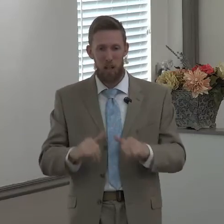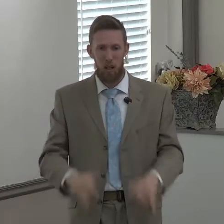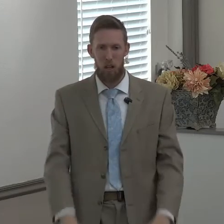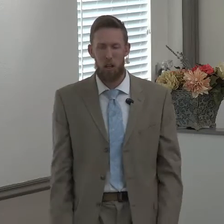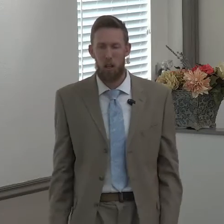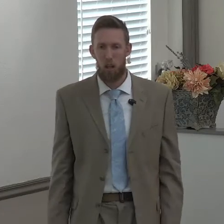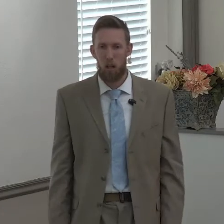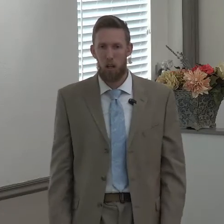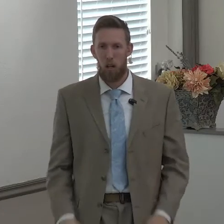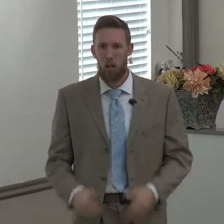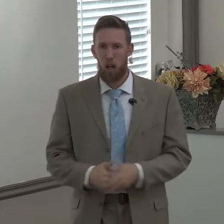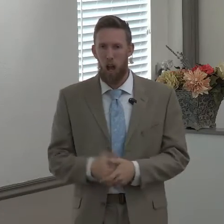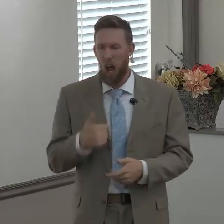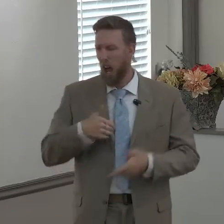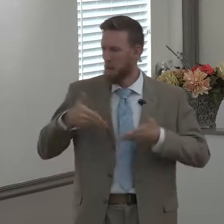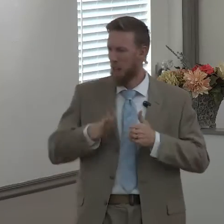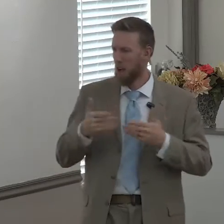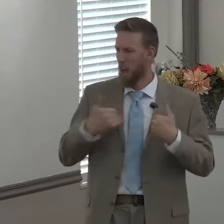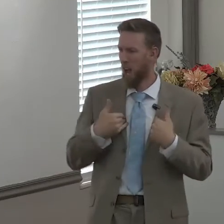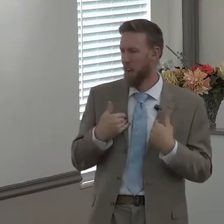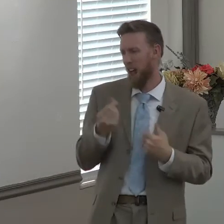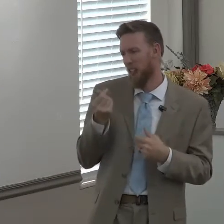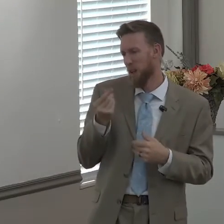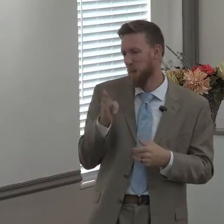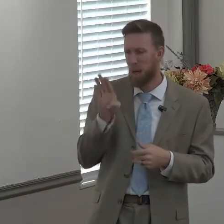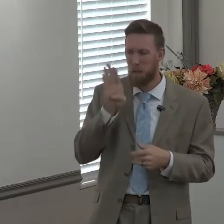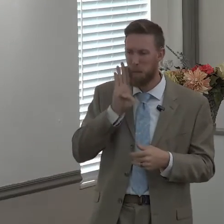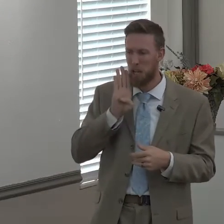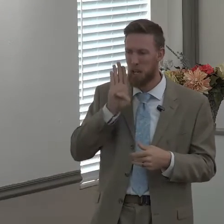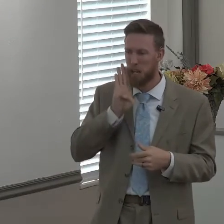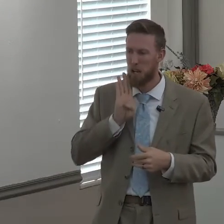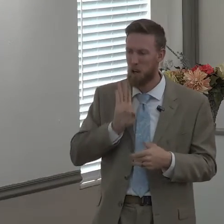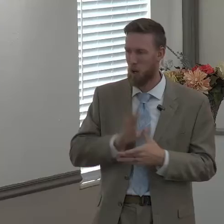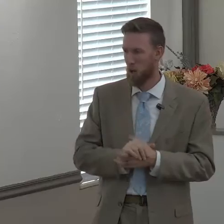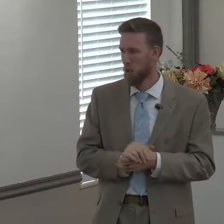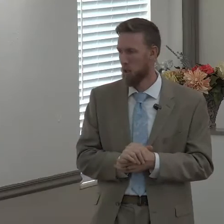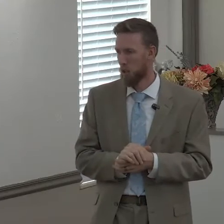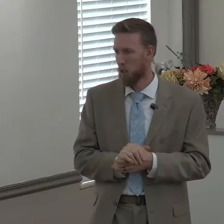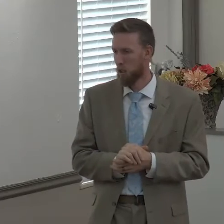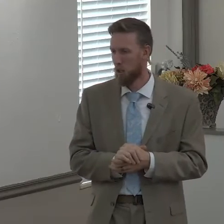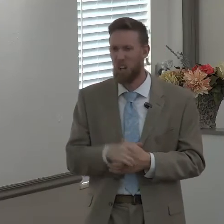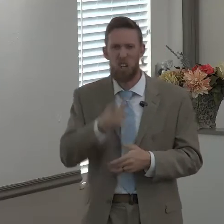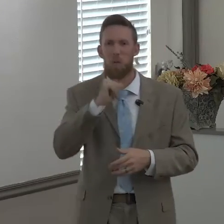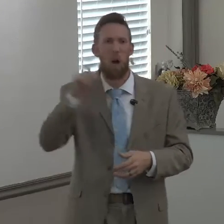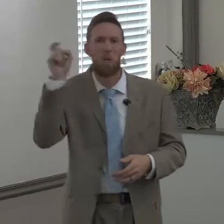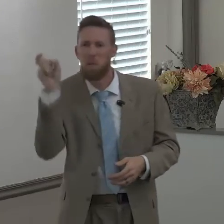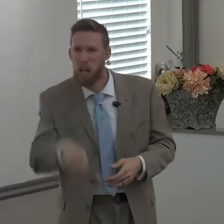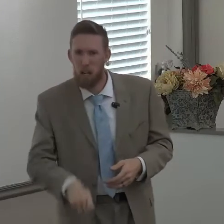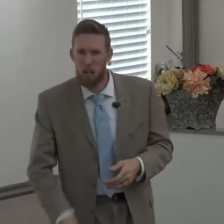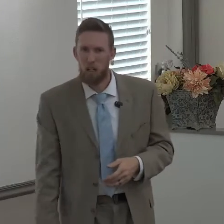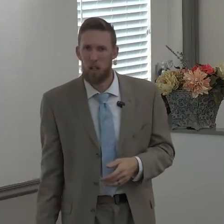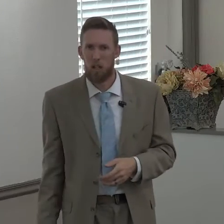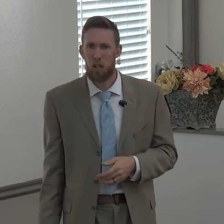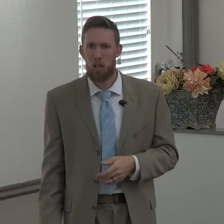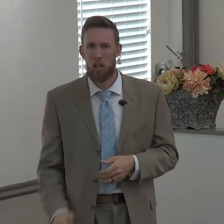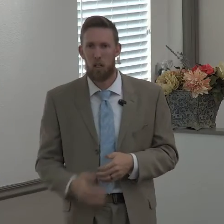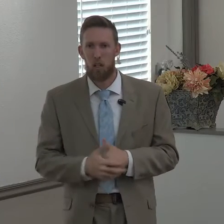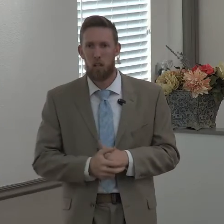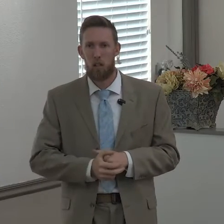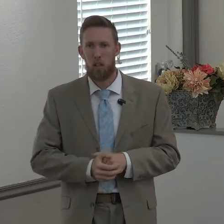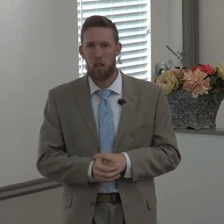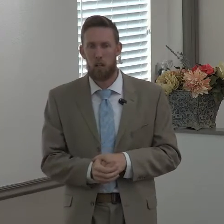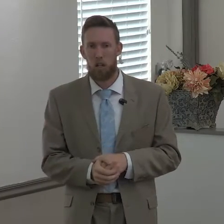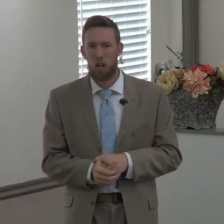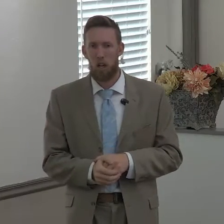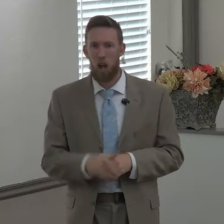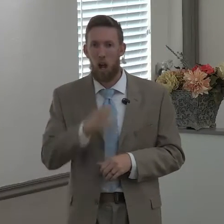has killed millions over the years. And we still, even as Christians, well, I only have a